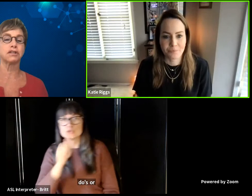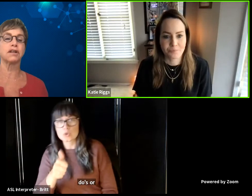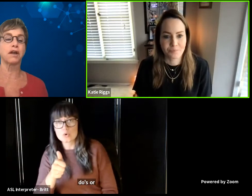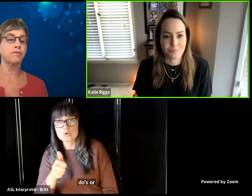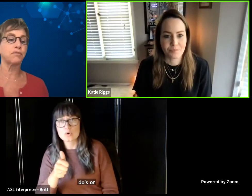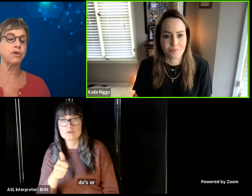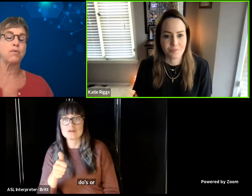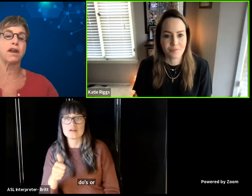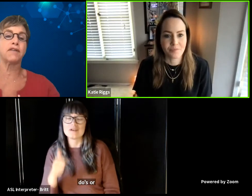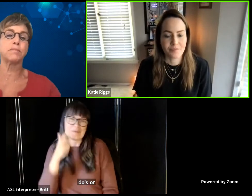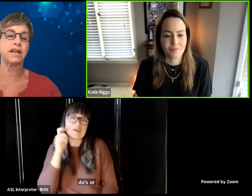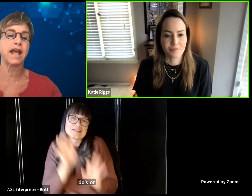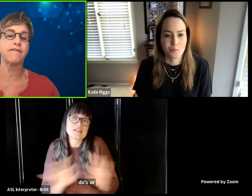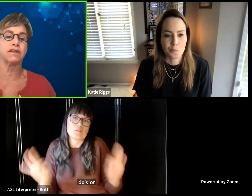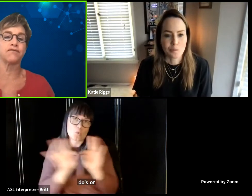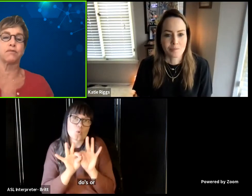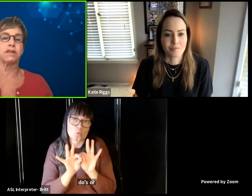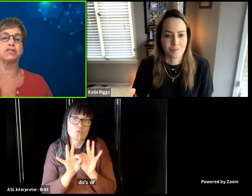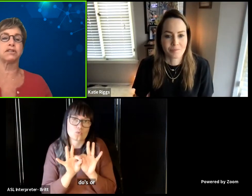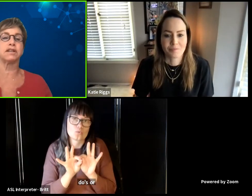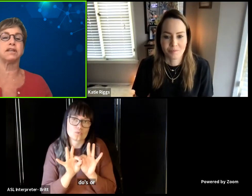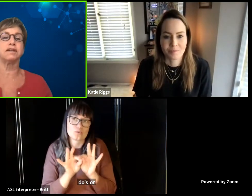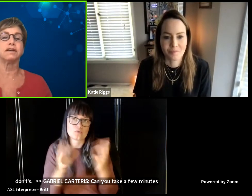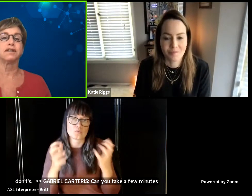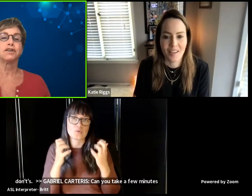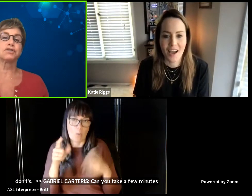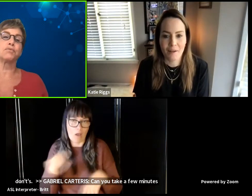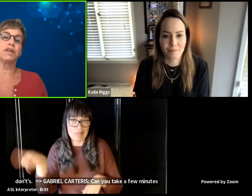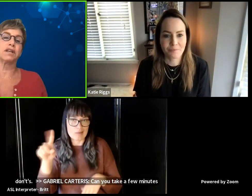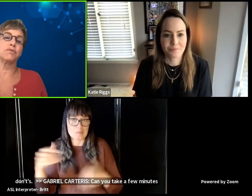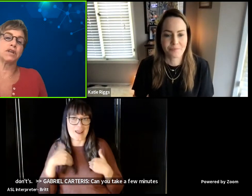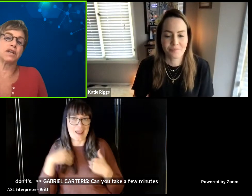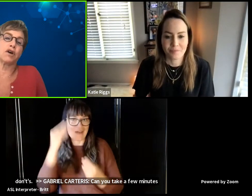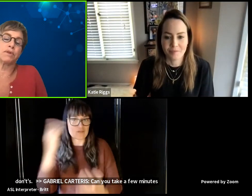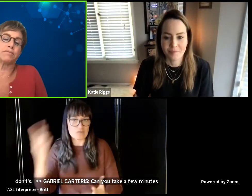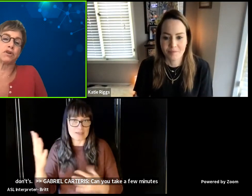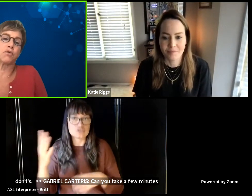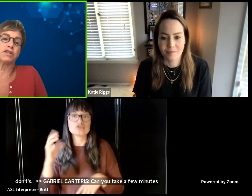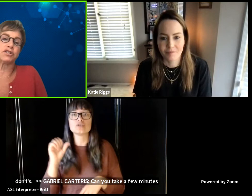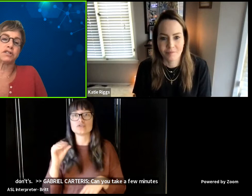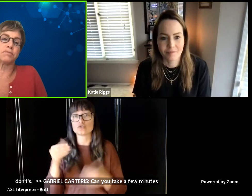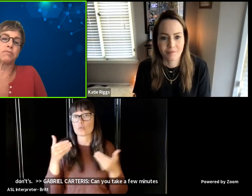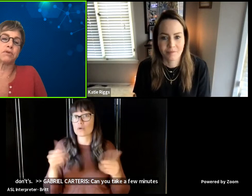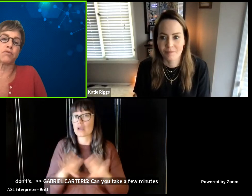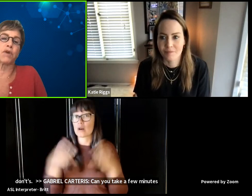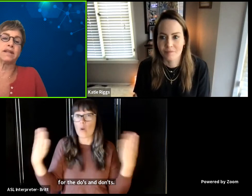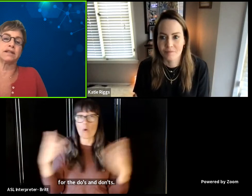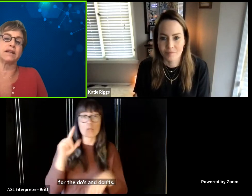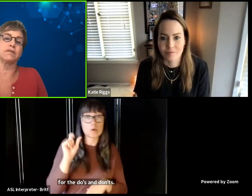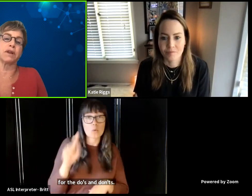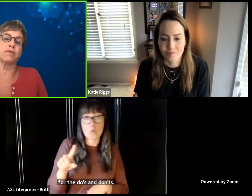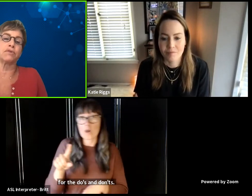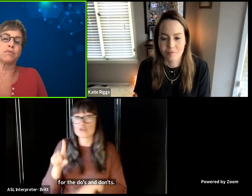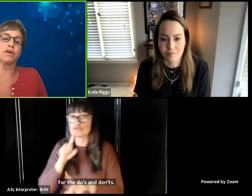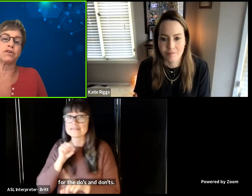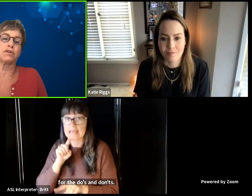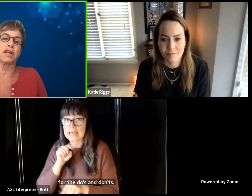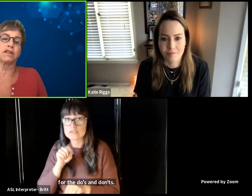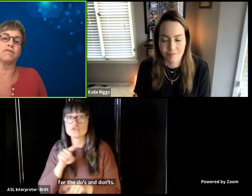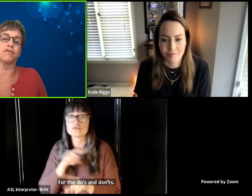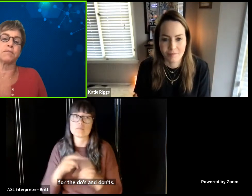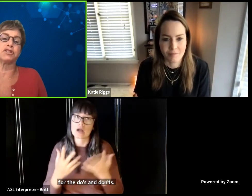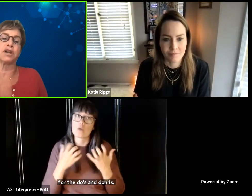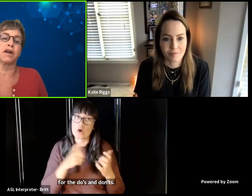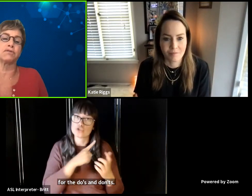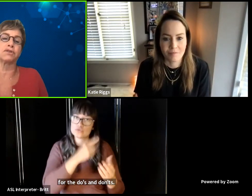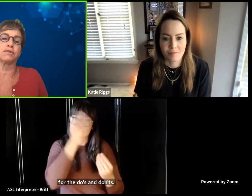are just, we want everybody to have the information they need. Yeah. So we can open up to questions and people can write in later, but I really want you to get